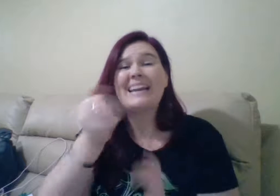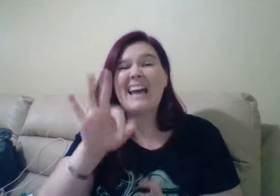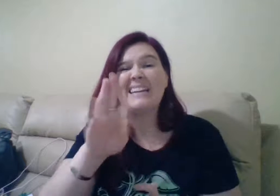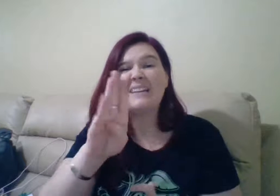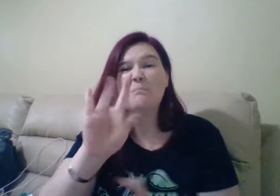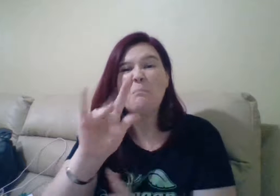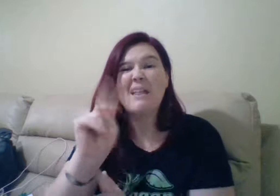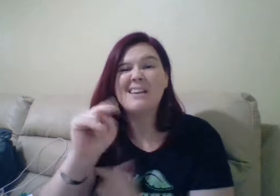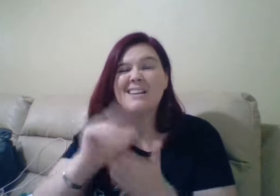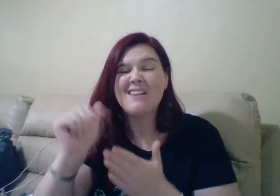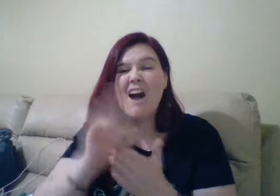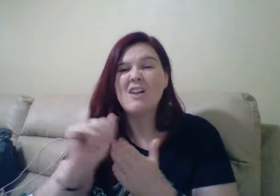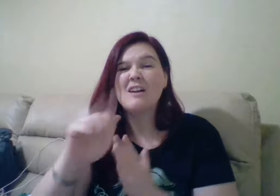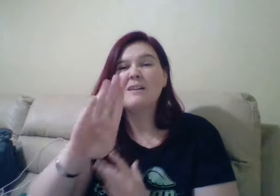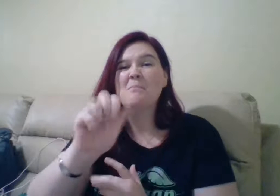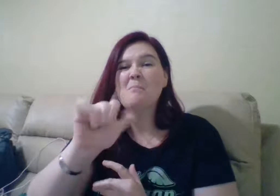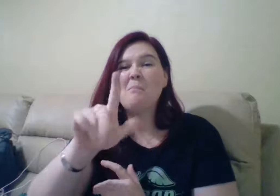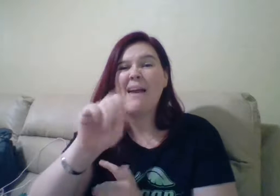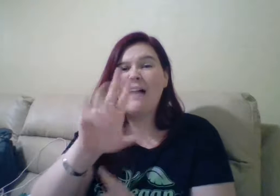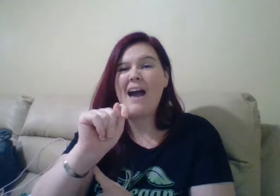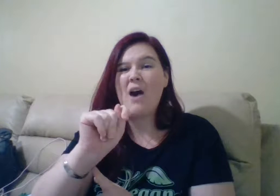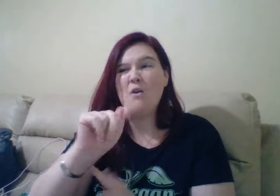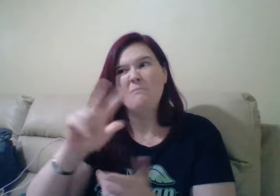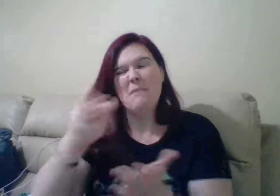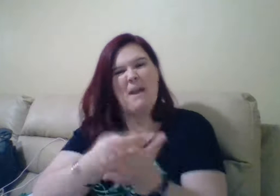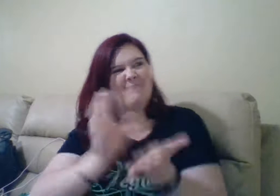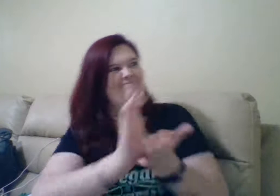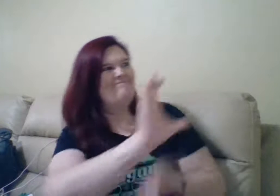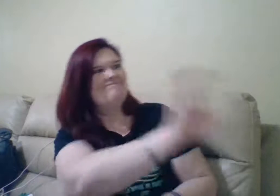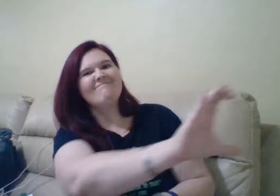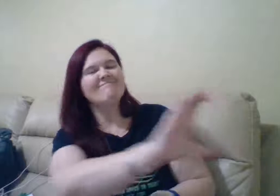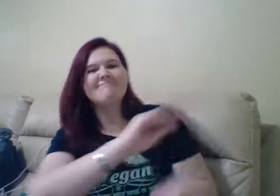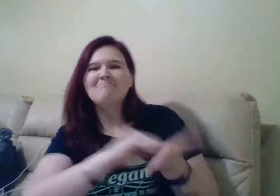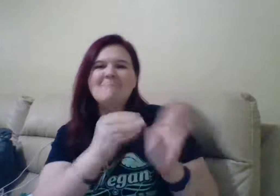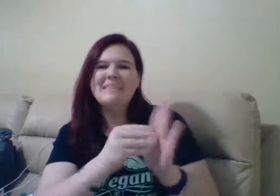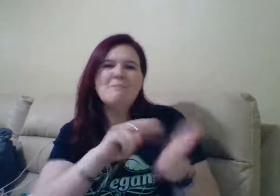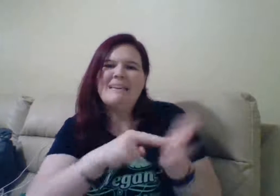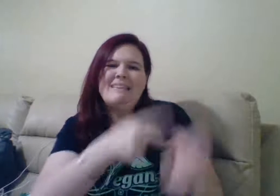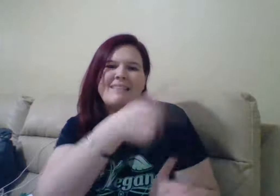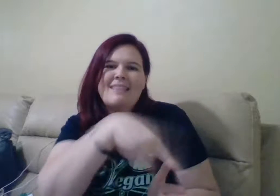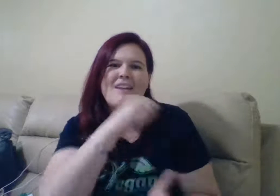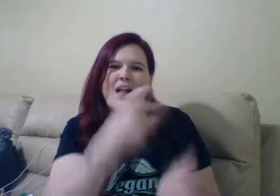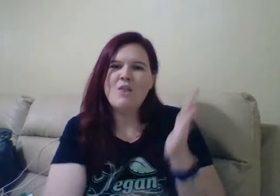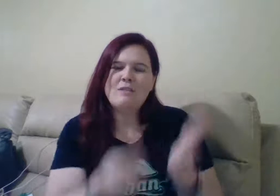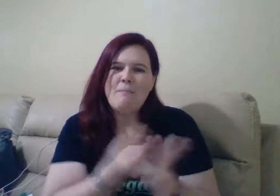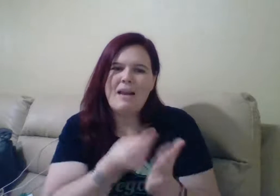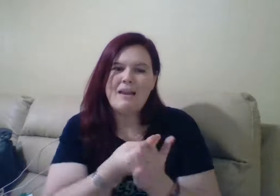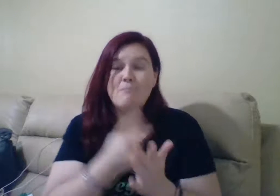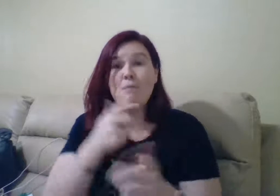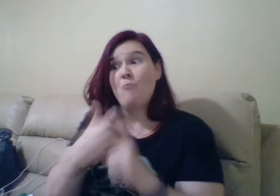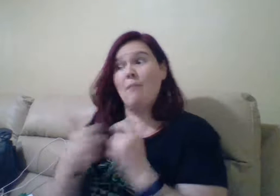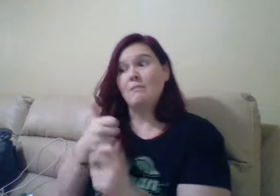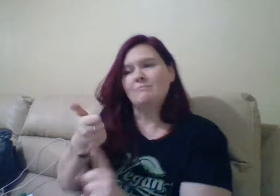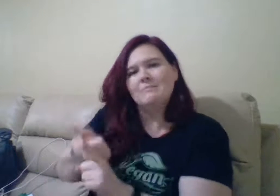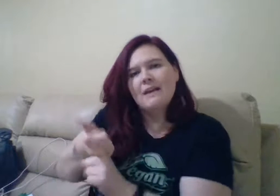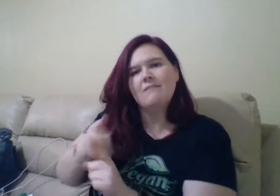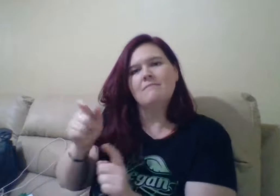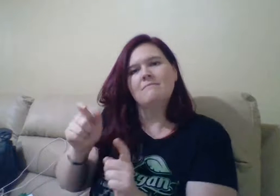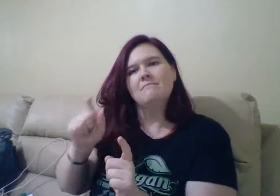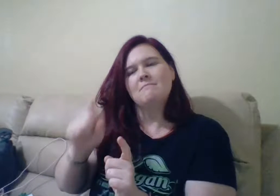So they're not going to lose any money. And the only problem from their perspective is they're the ones who have to do the killing. When I watched this video, it just seems so crazy to me that we